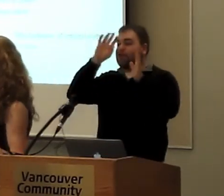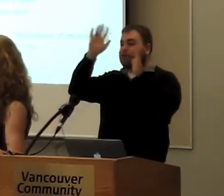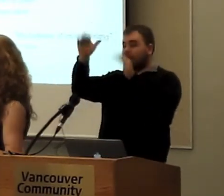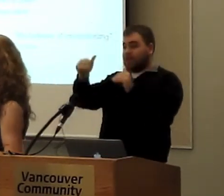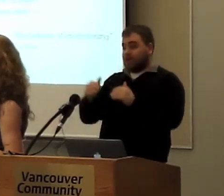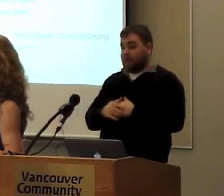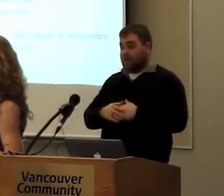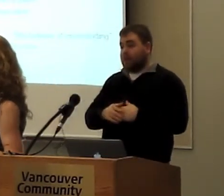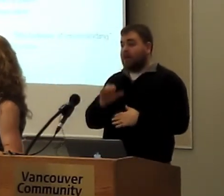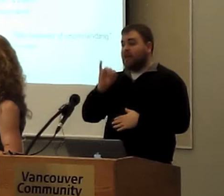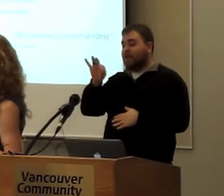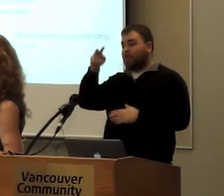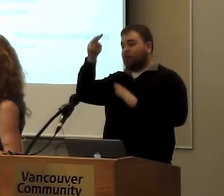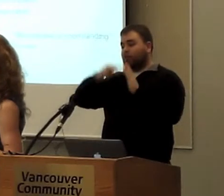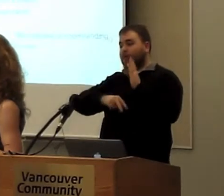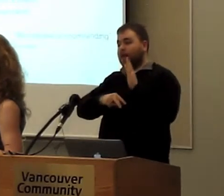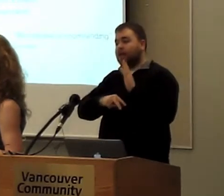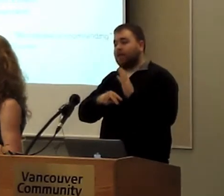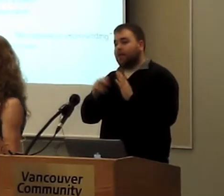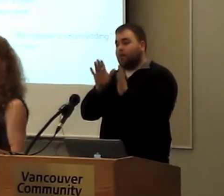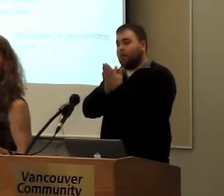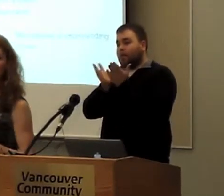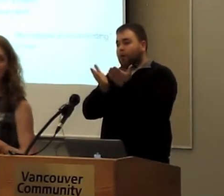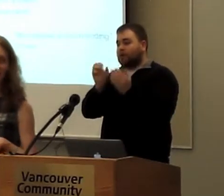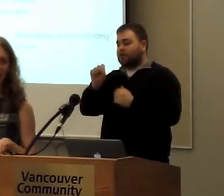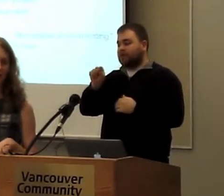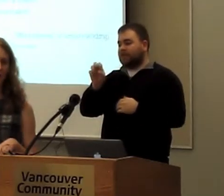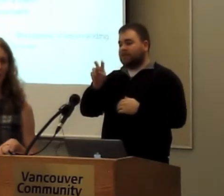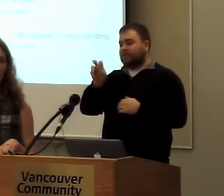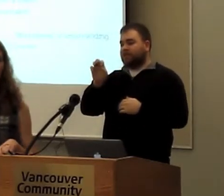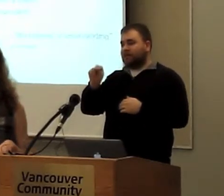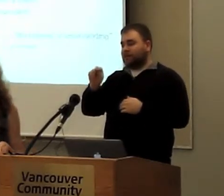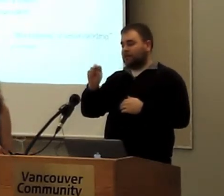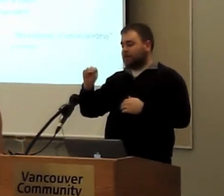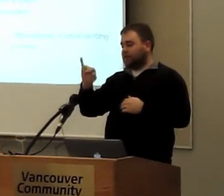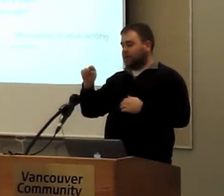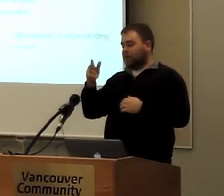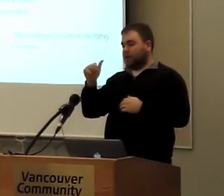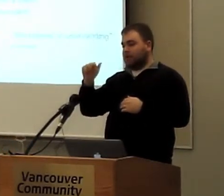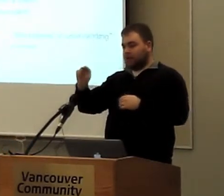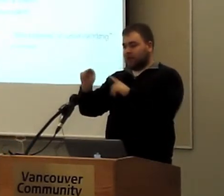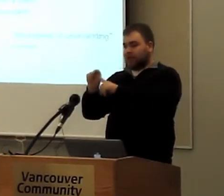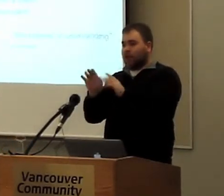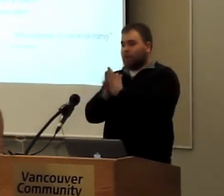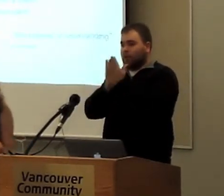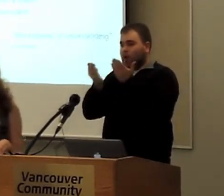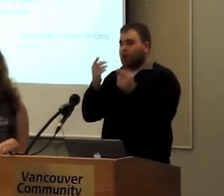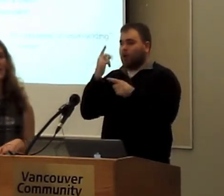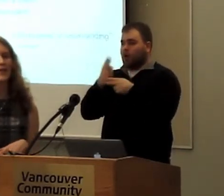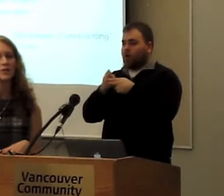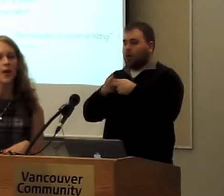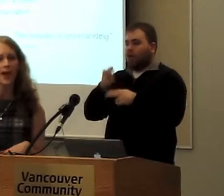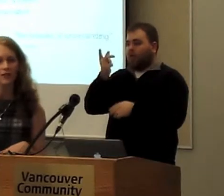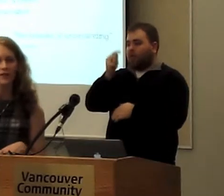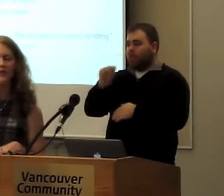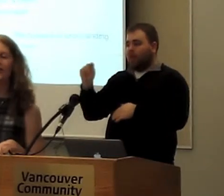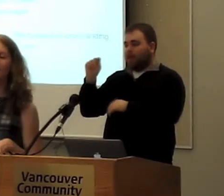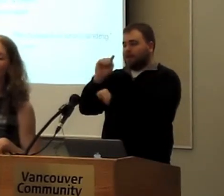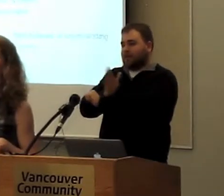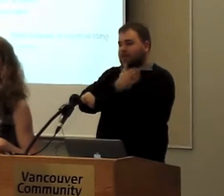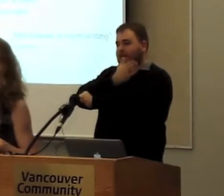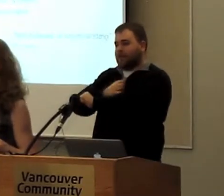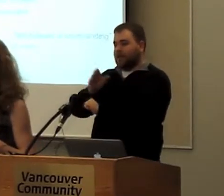Stephen Mithen's book, The Singing Neanderthals? We are the singing Neanderthals. We have a musicality, the ability to sense